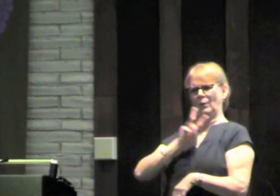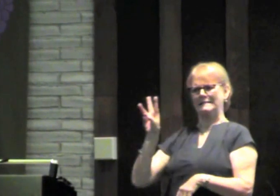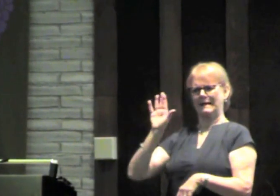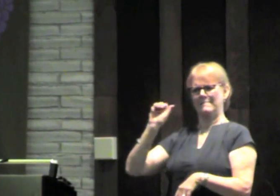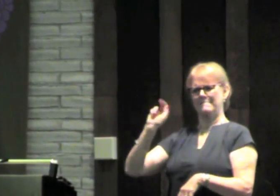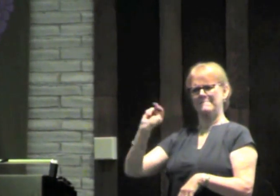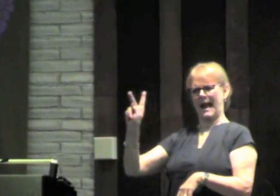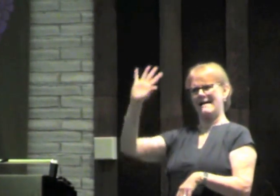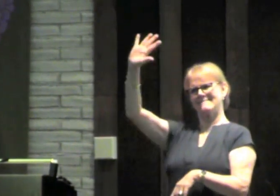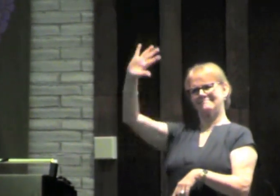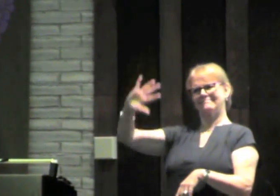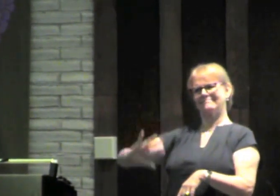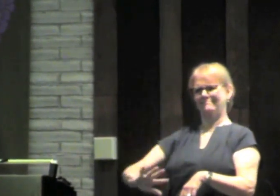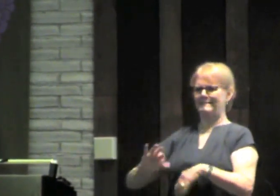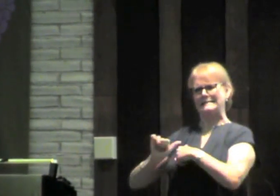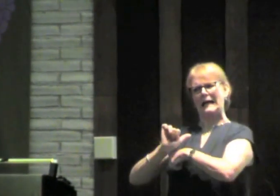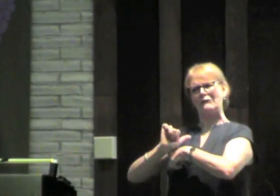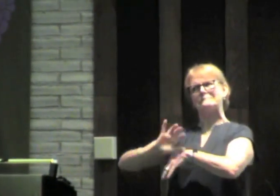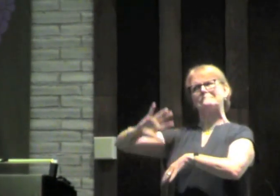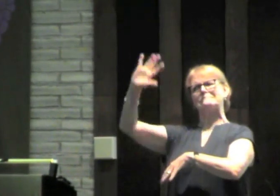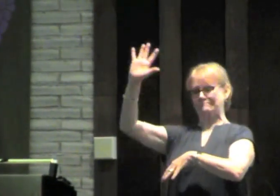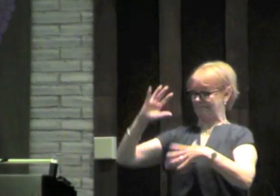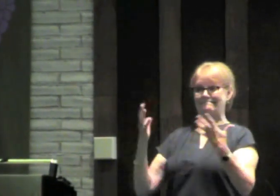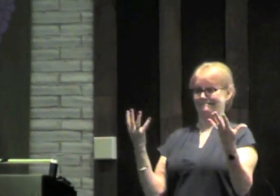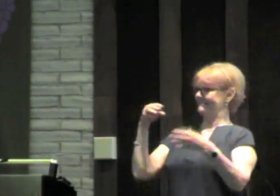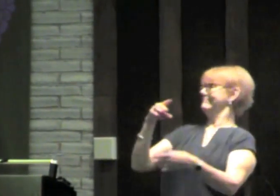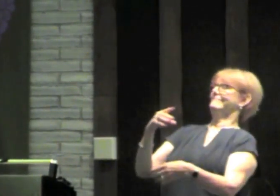was in Palestine in the left bank. They signed it one way. It's kind of a dangerous area,